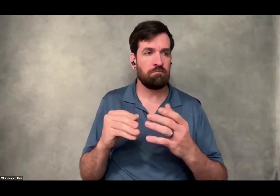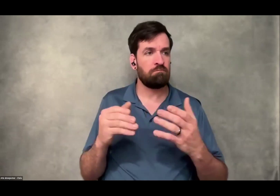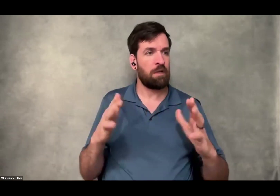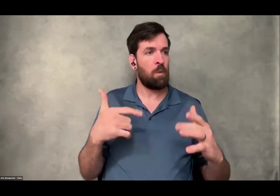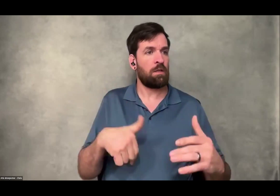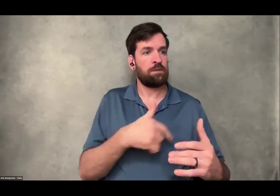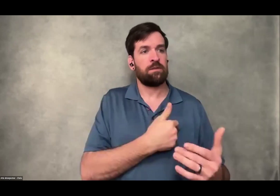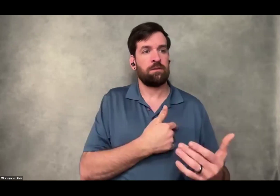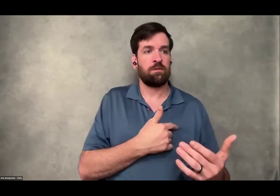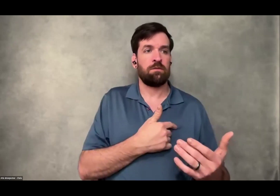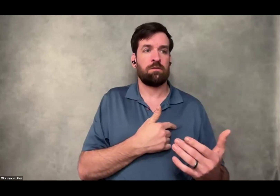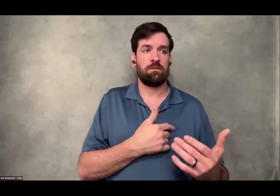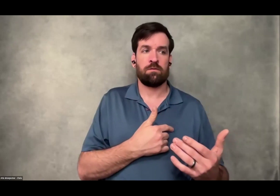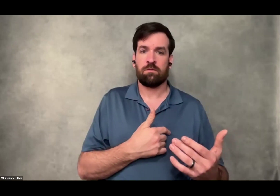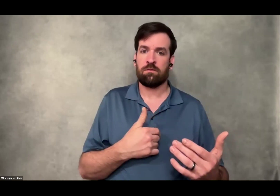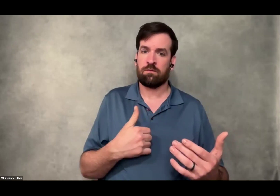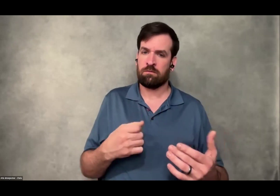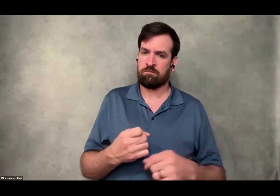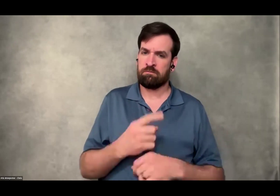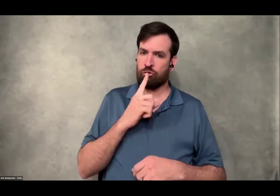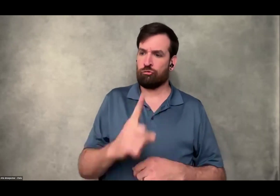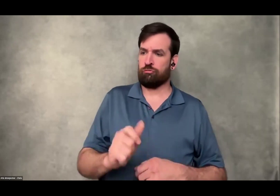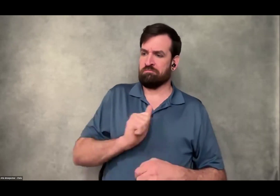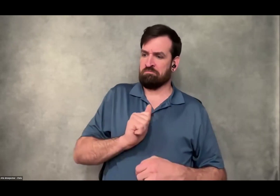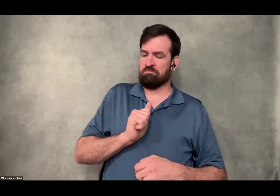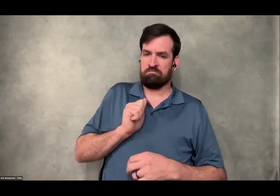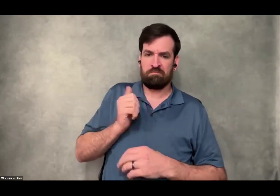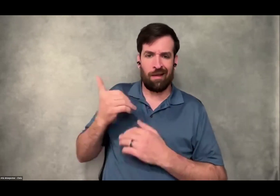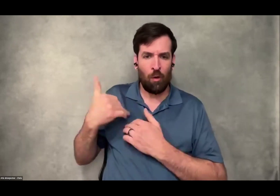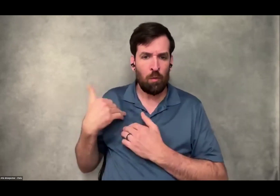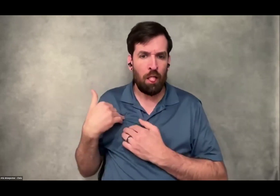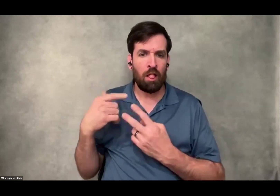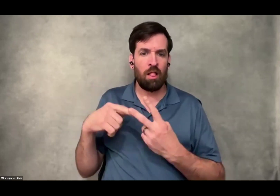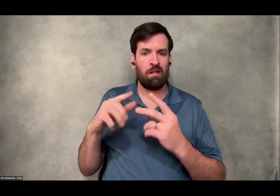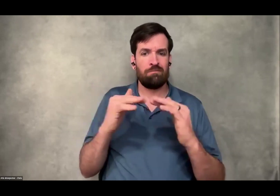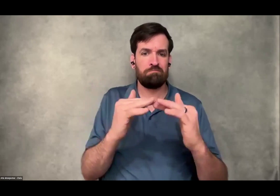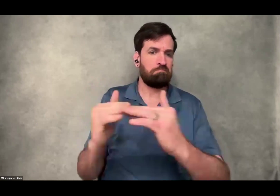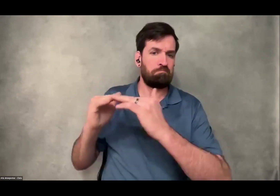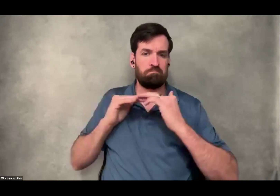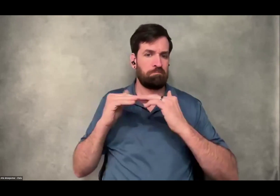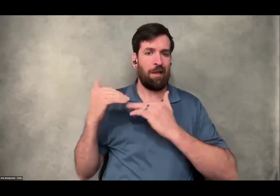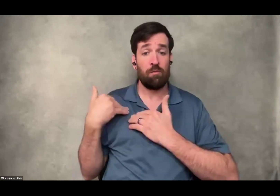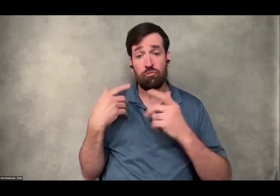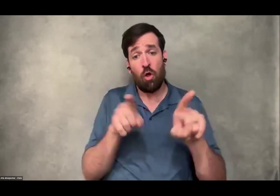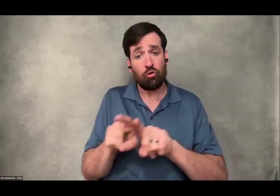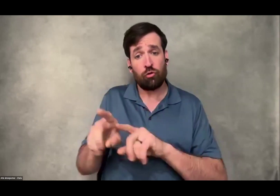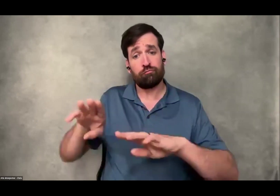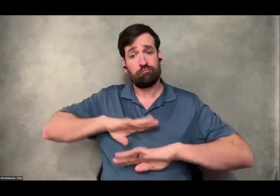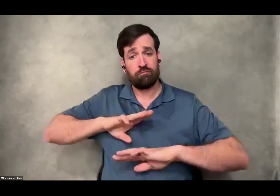to make sure that we're holding ourselves accountable, our colleagues accountable, and we're meeting the objectives.